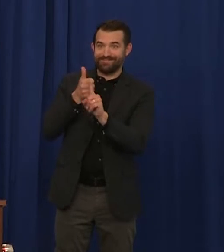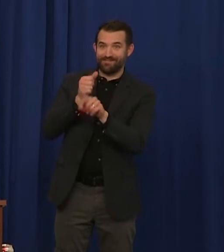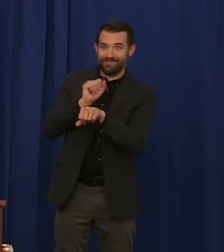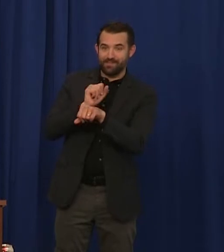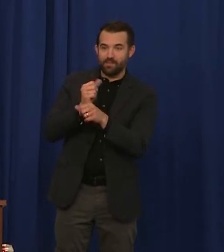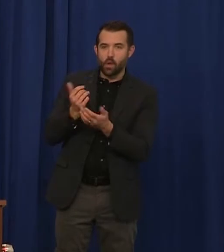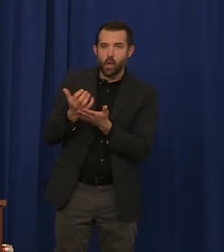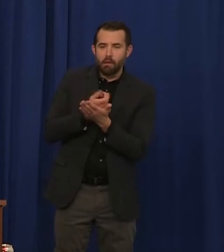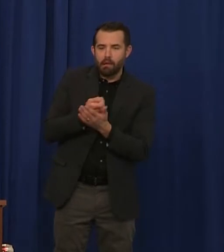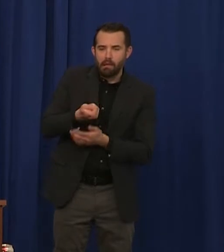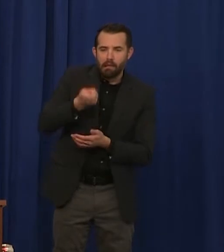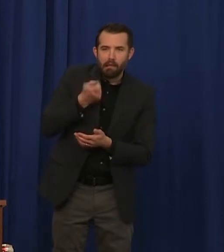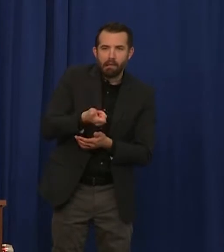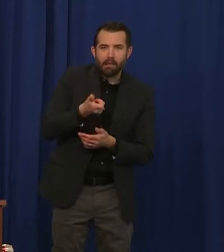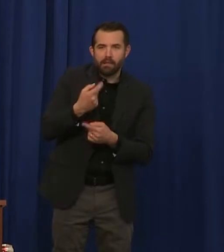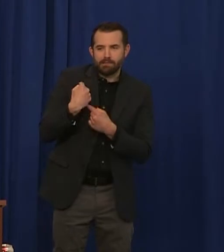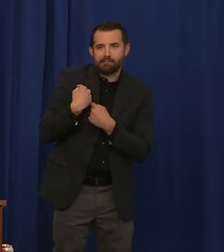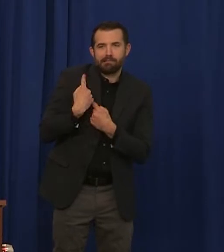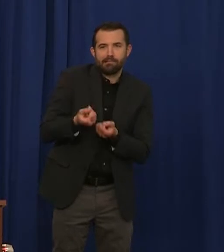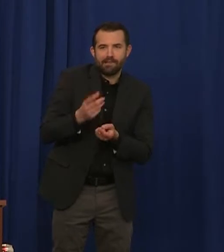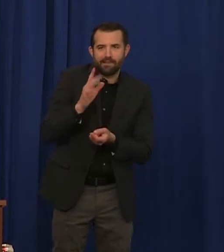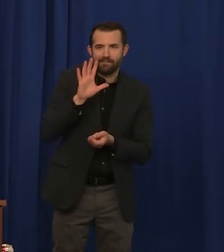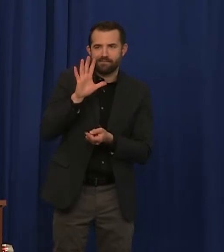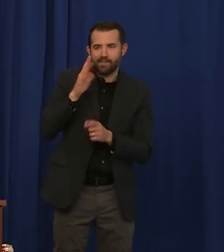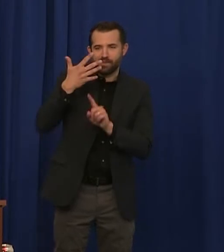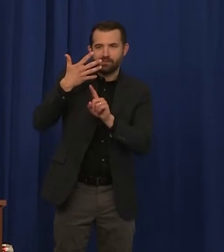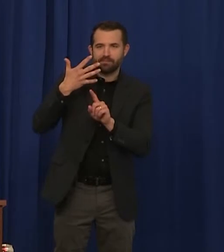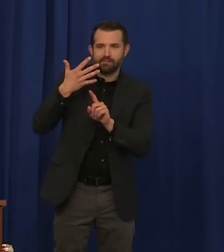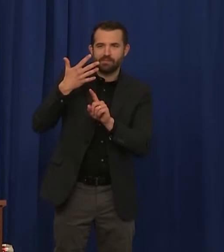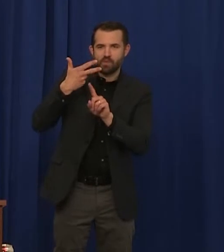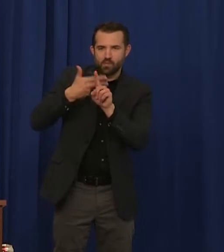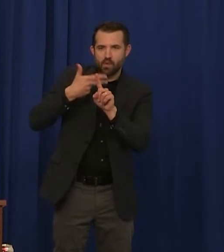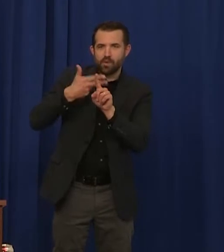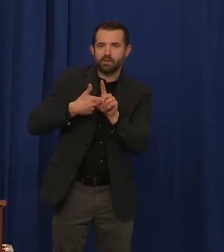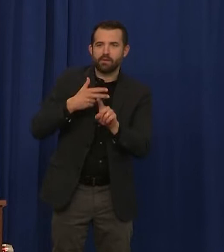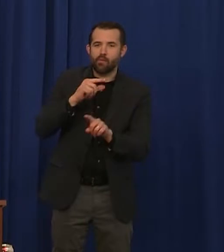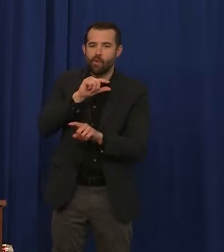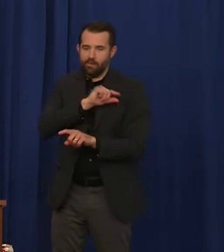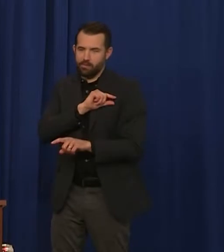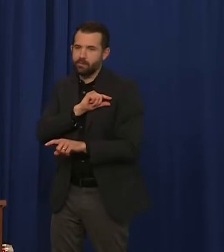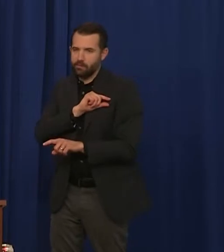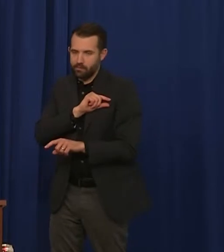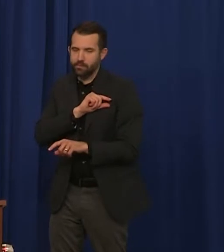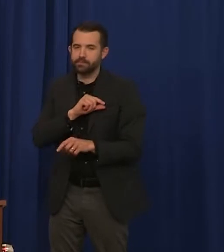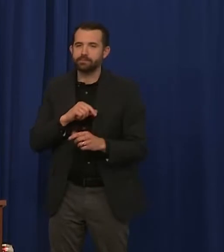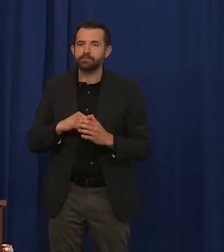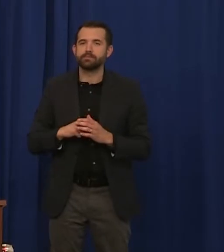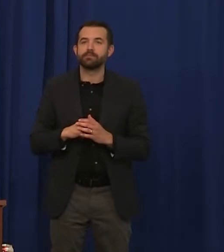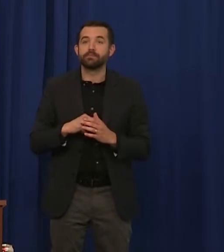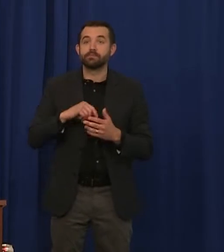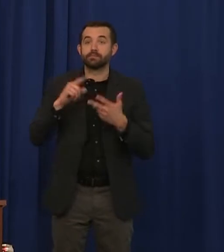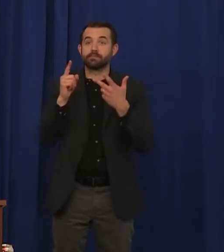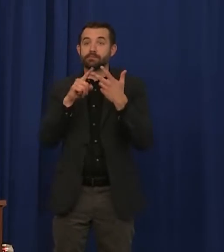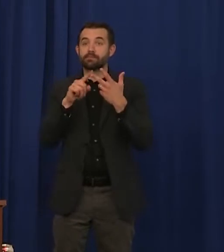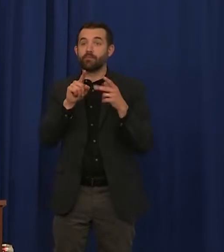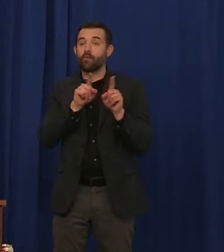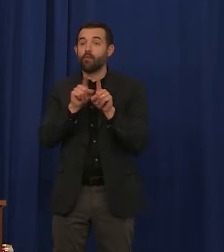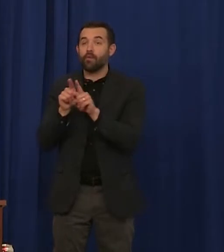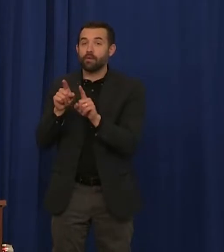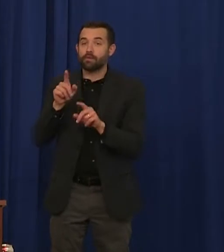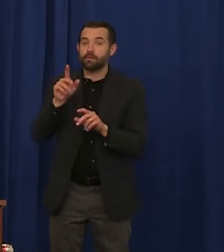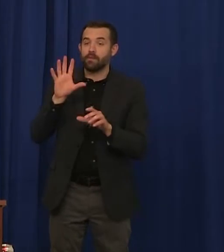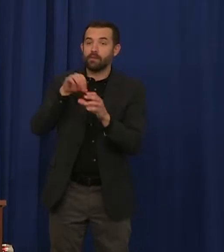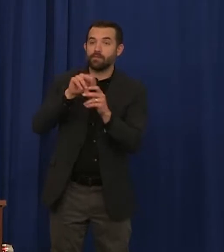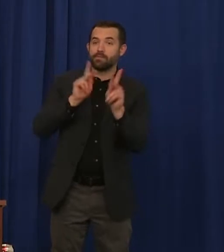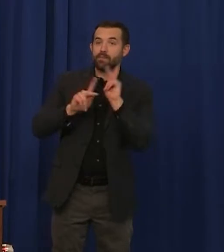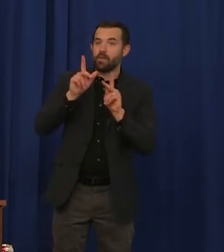the last 5 calendar quarters to qualify for state benefits. It will also include those with a variety of issues